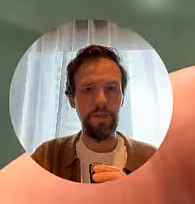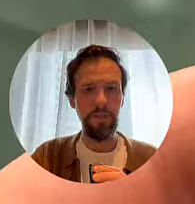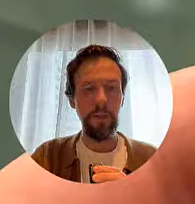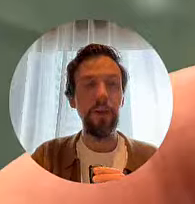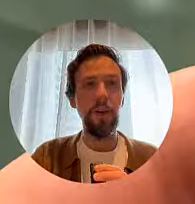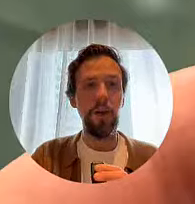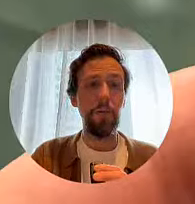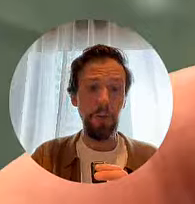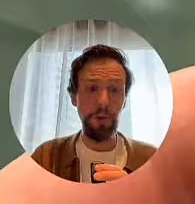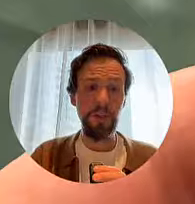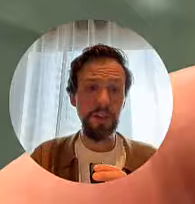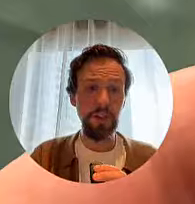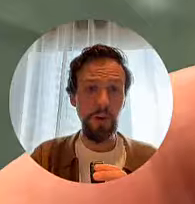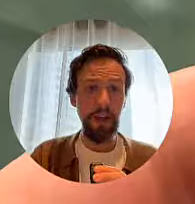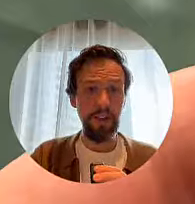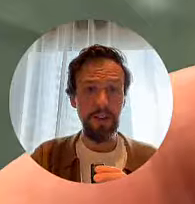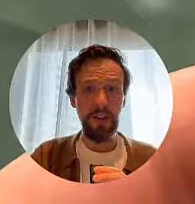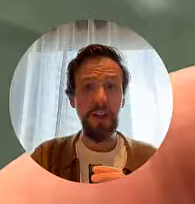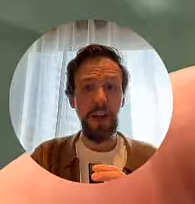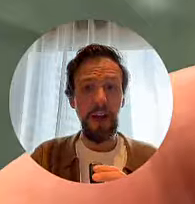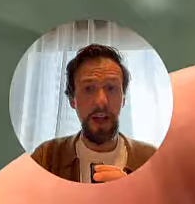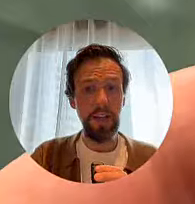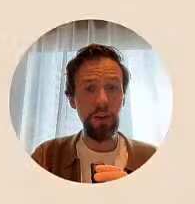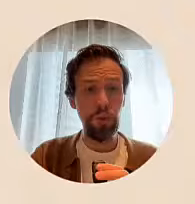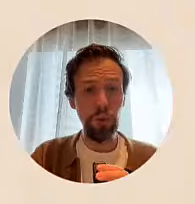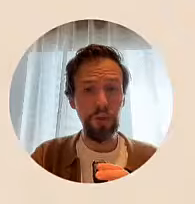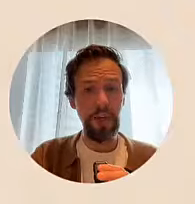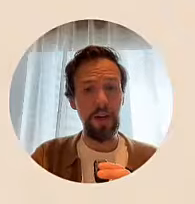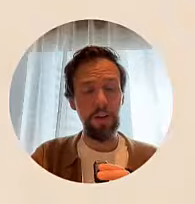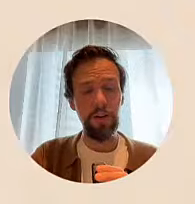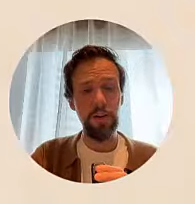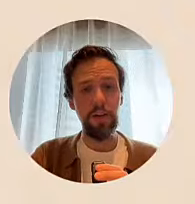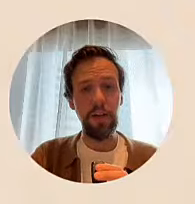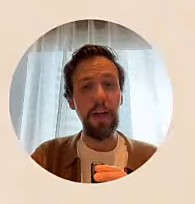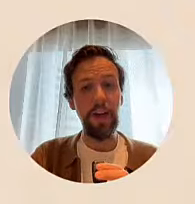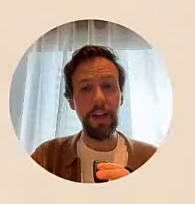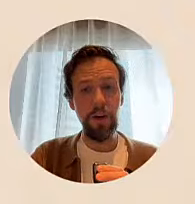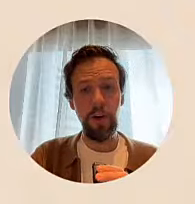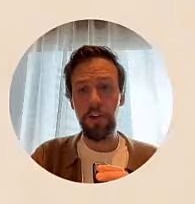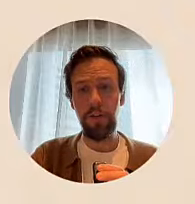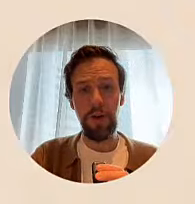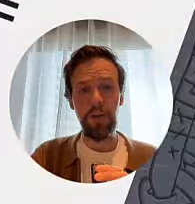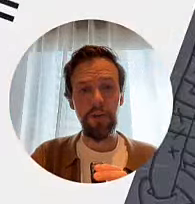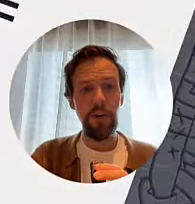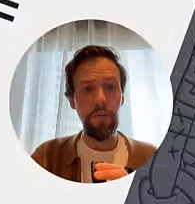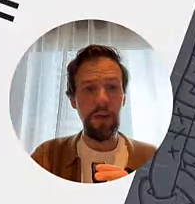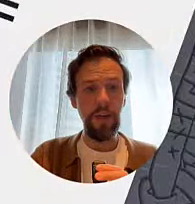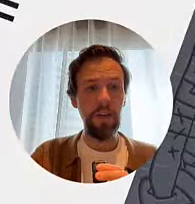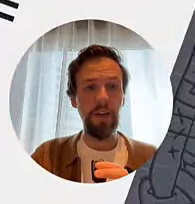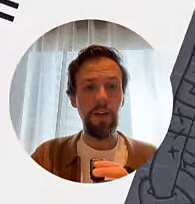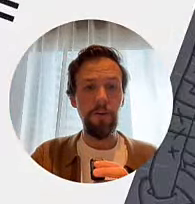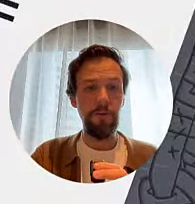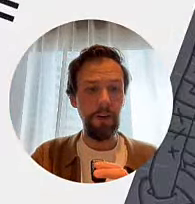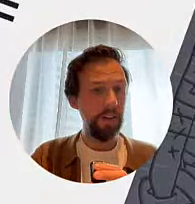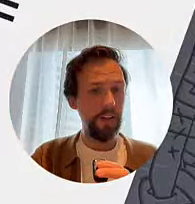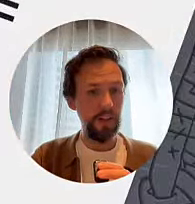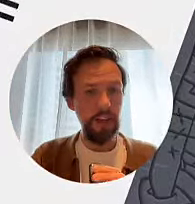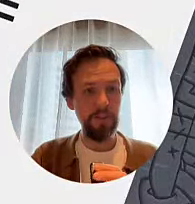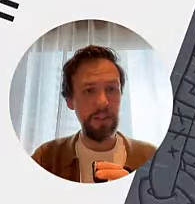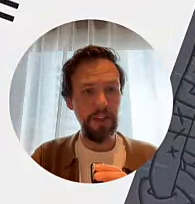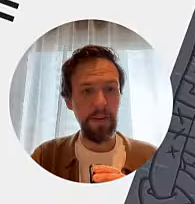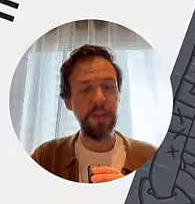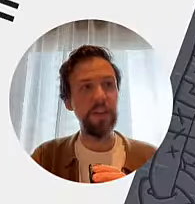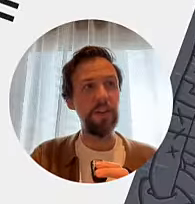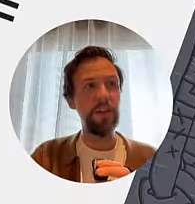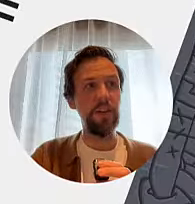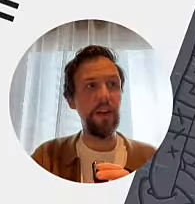stunned. But the person is right. I do care. I care a lot about making fun little